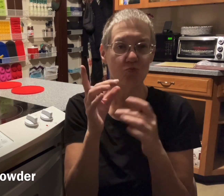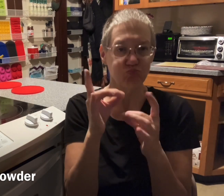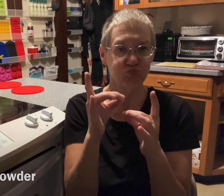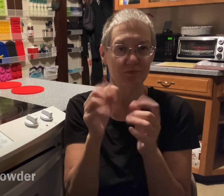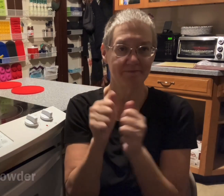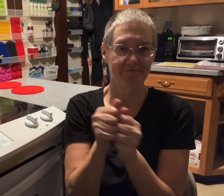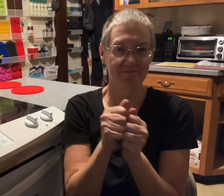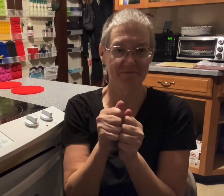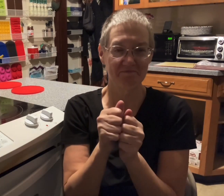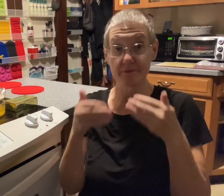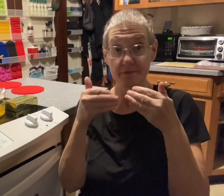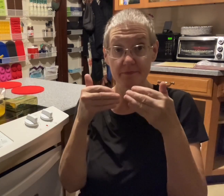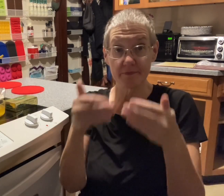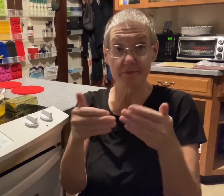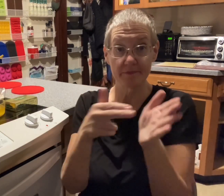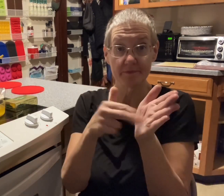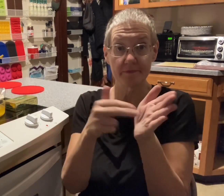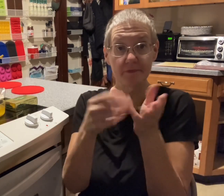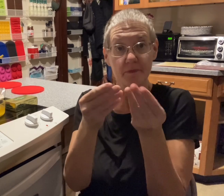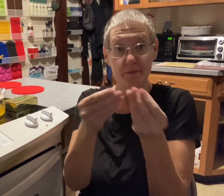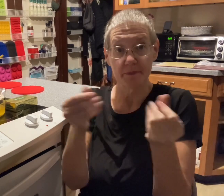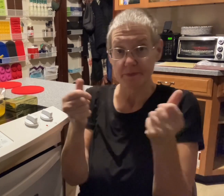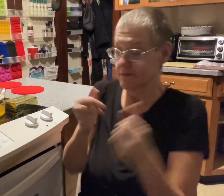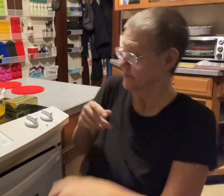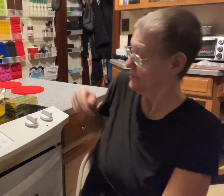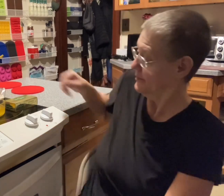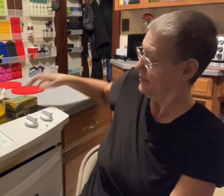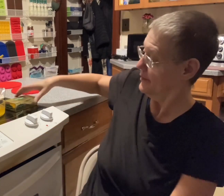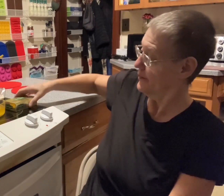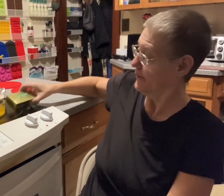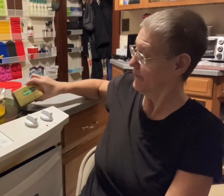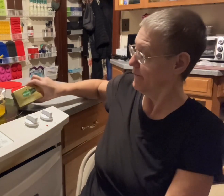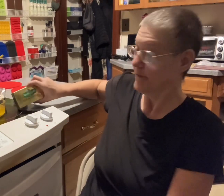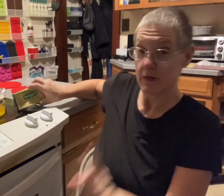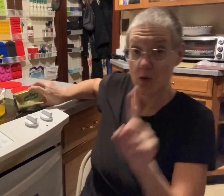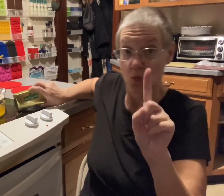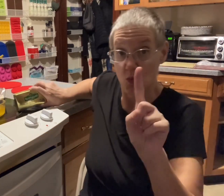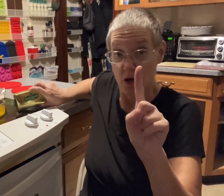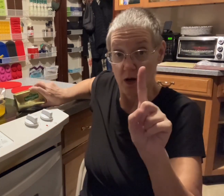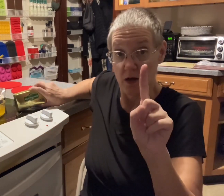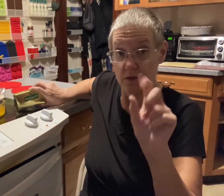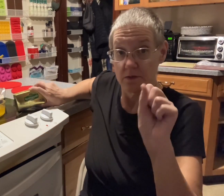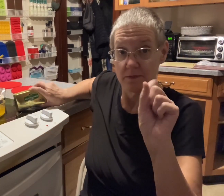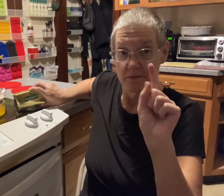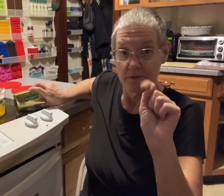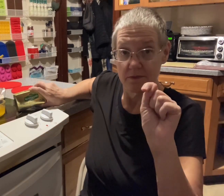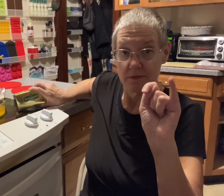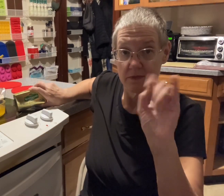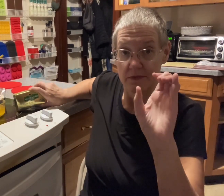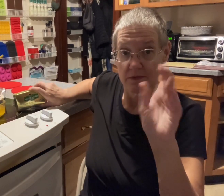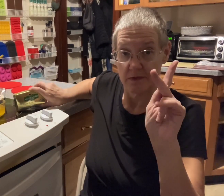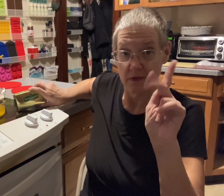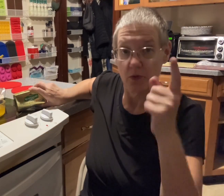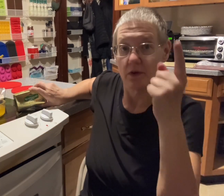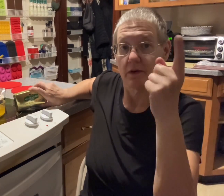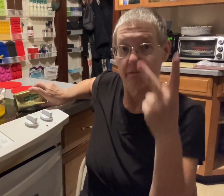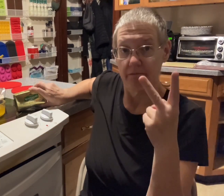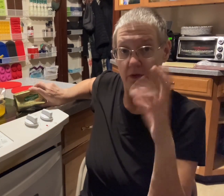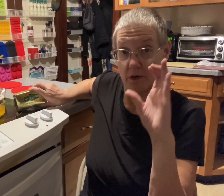to have something to bind everything together. Now we're going to go ahead and melt your butter, 1 stick or